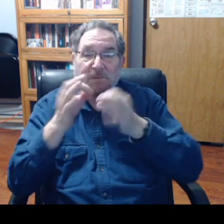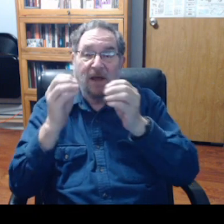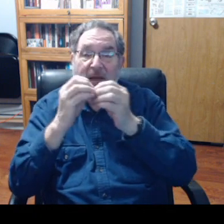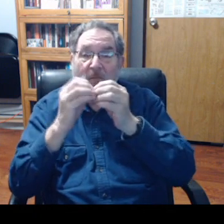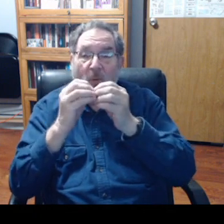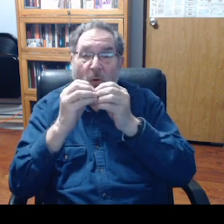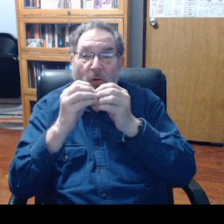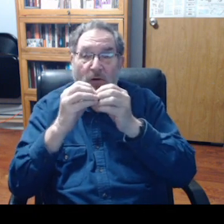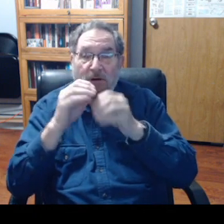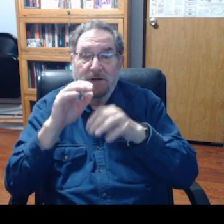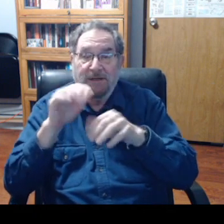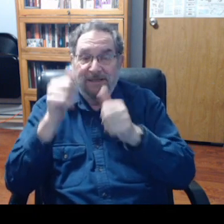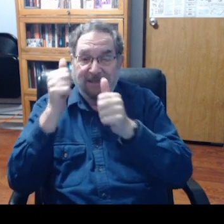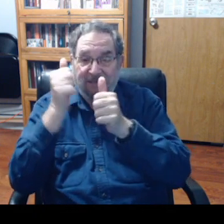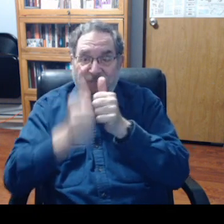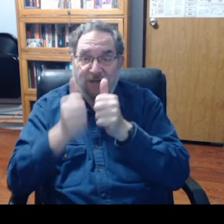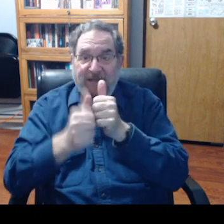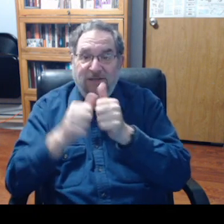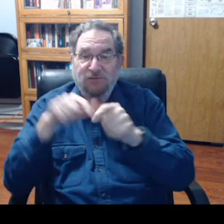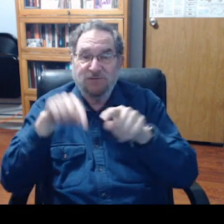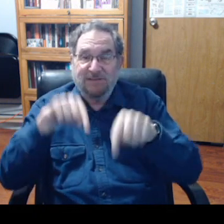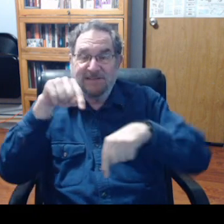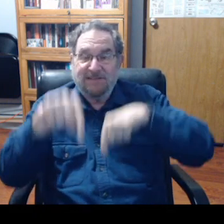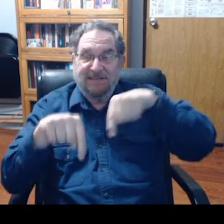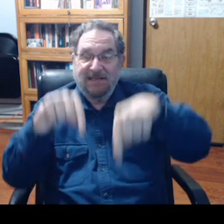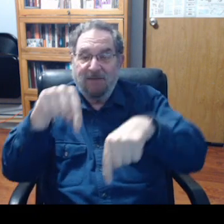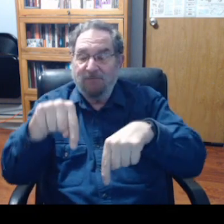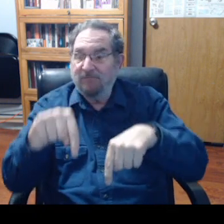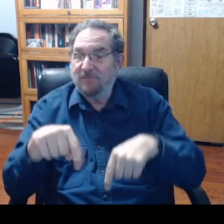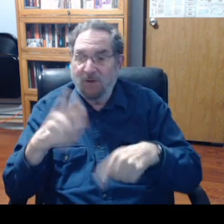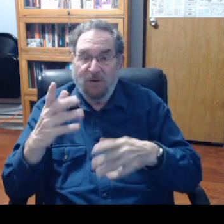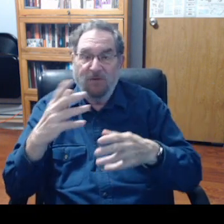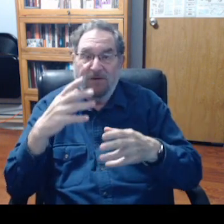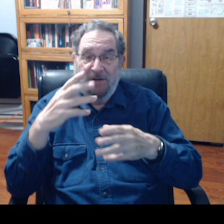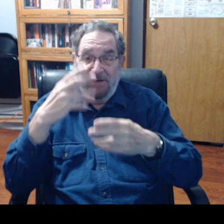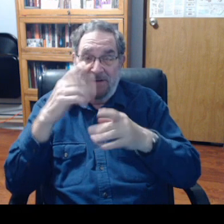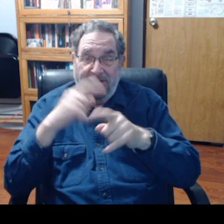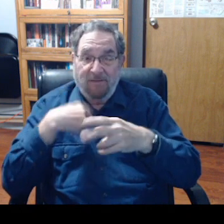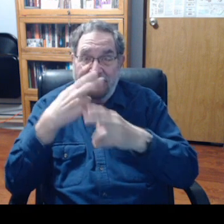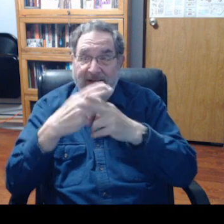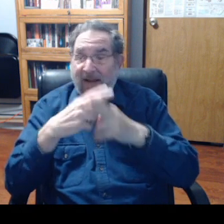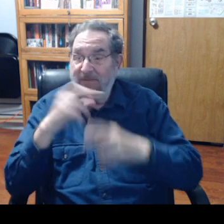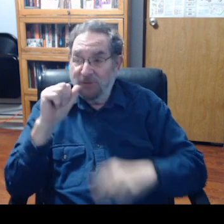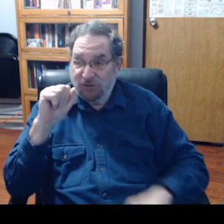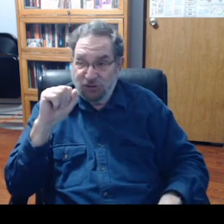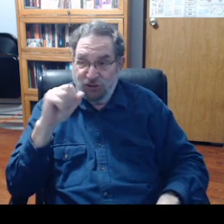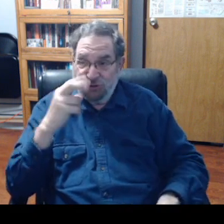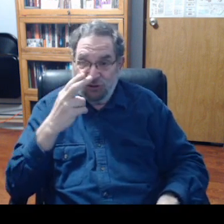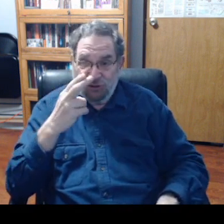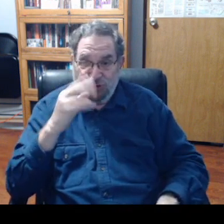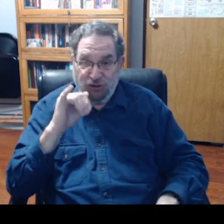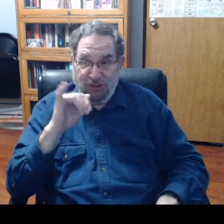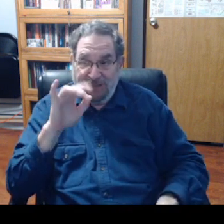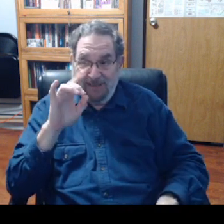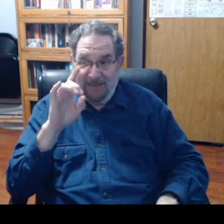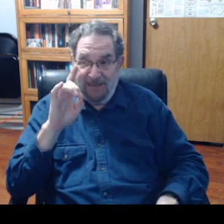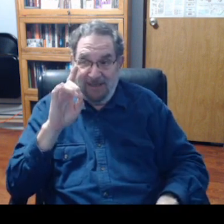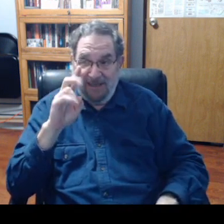I will explain more for each step. So, the name of